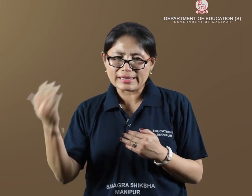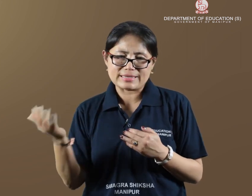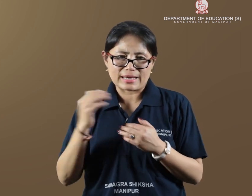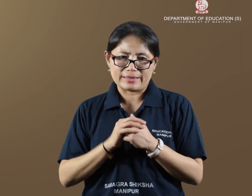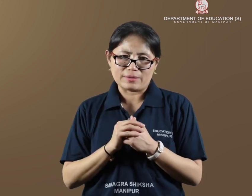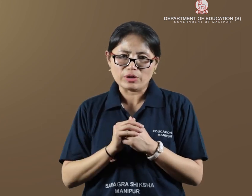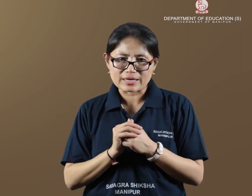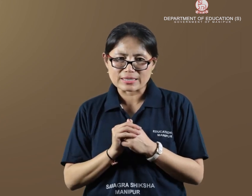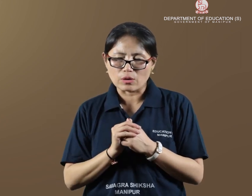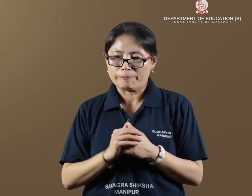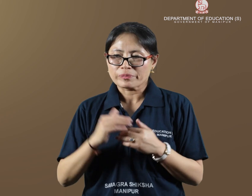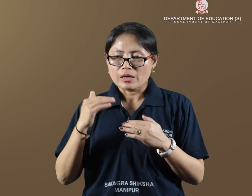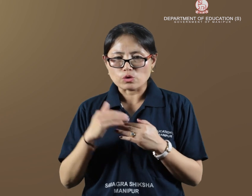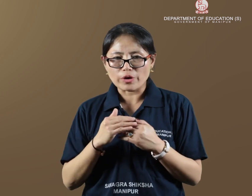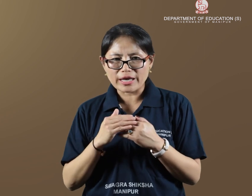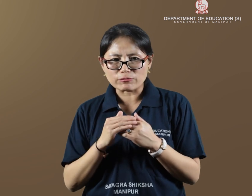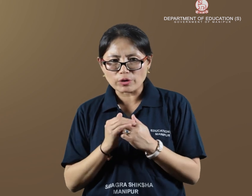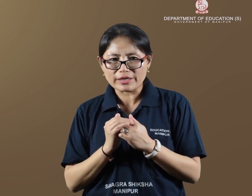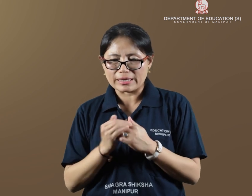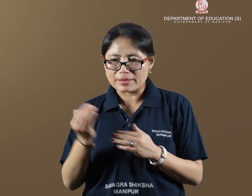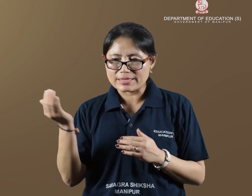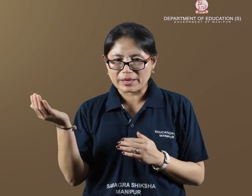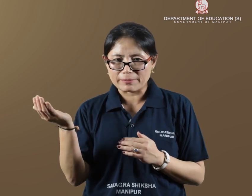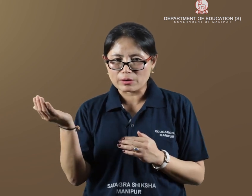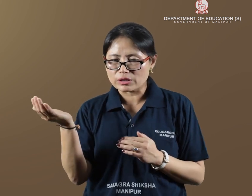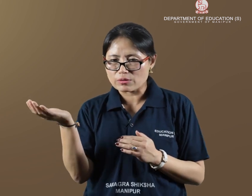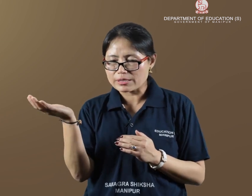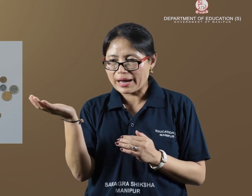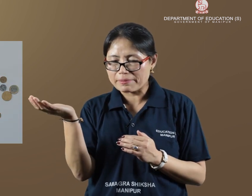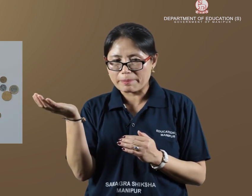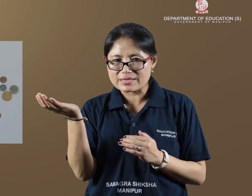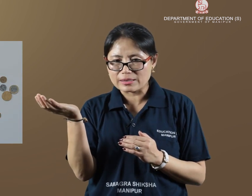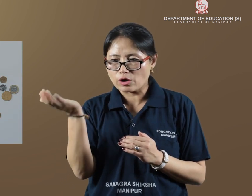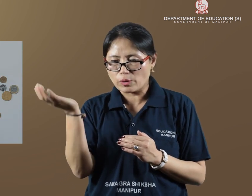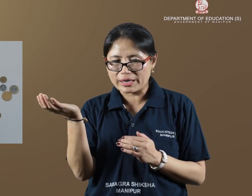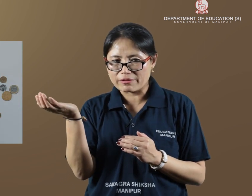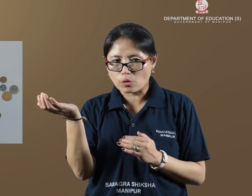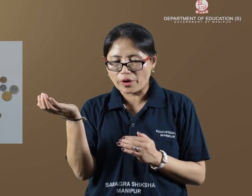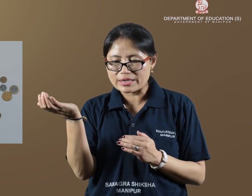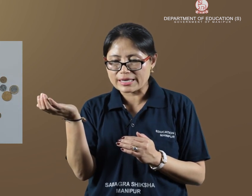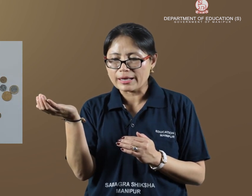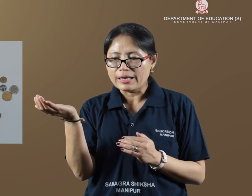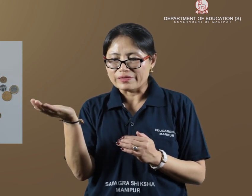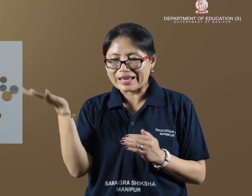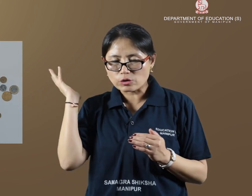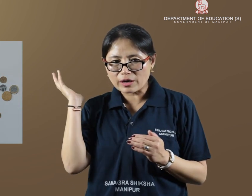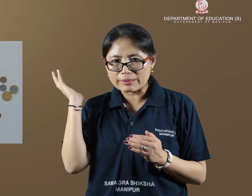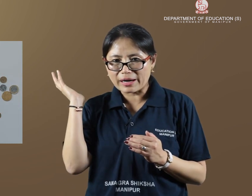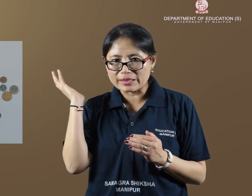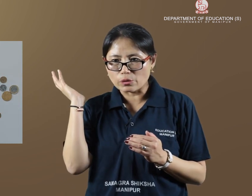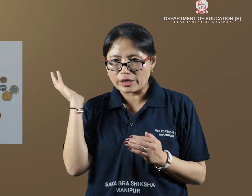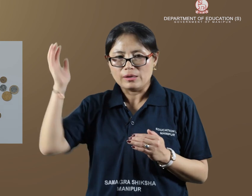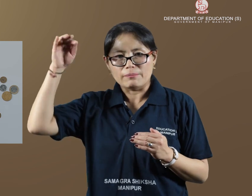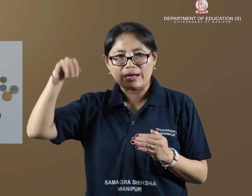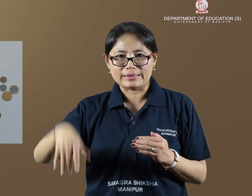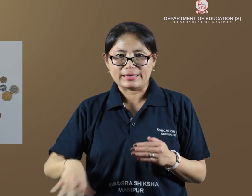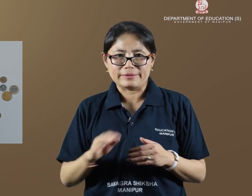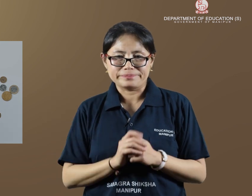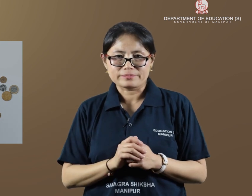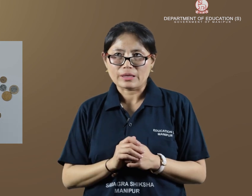else are there mugeng ziko so when I'm to anything about say madam ki kutta was it pirate pencil or whatever coins eh nan tho kare ma ke dewi makha tar pai